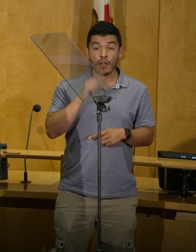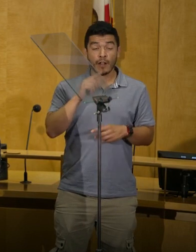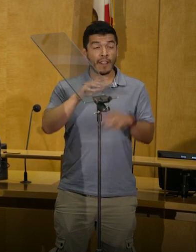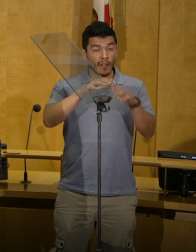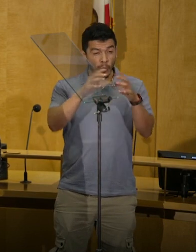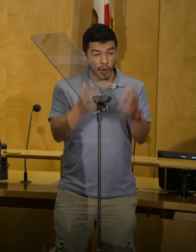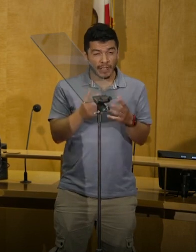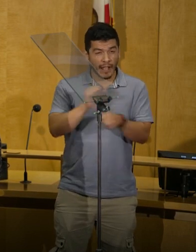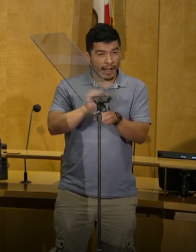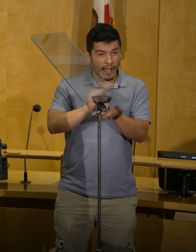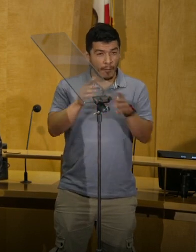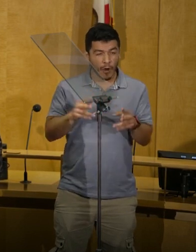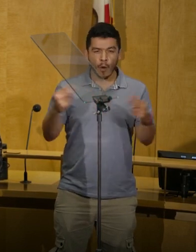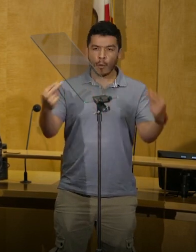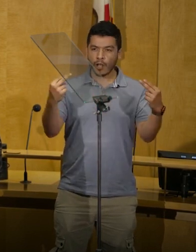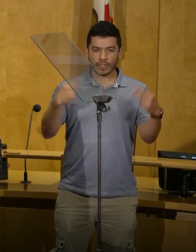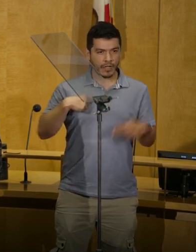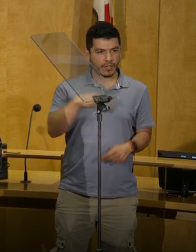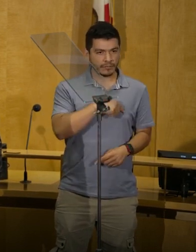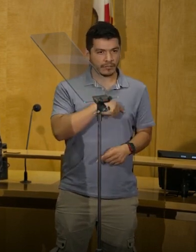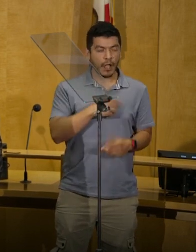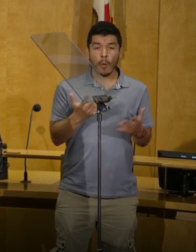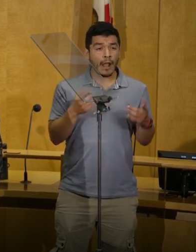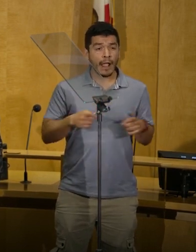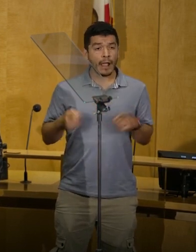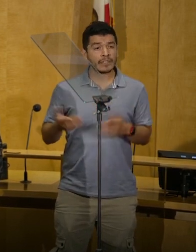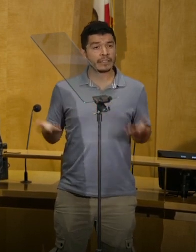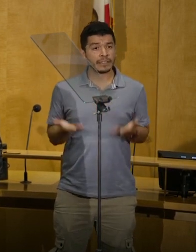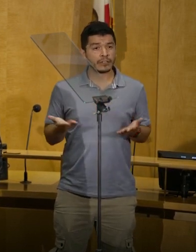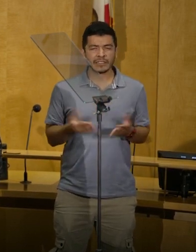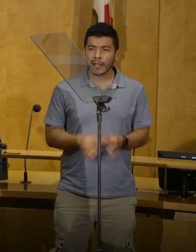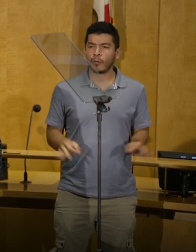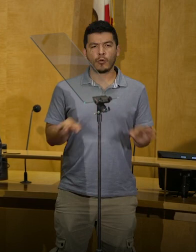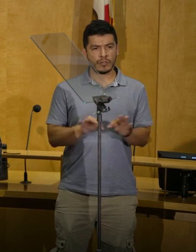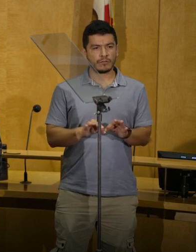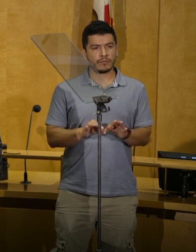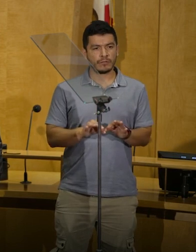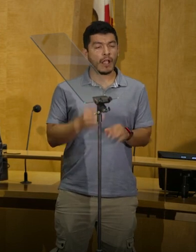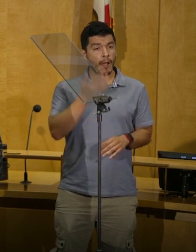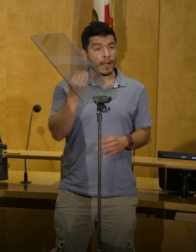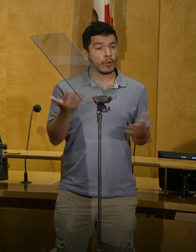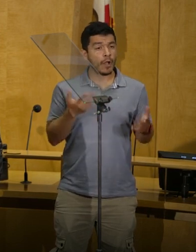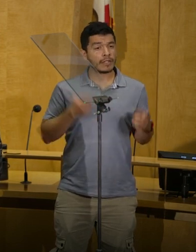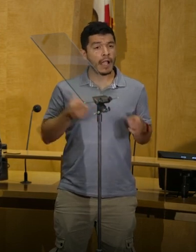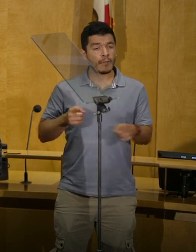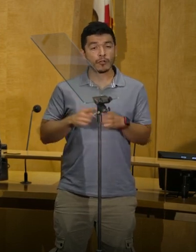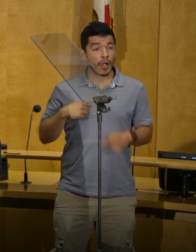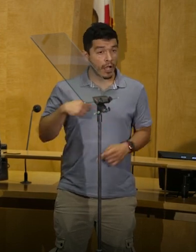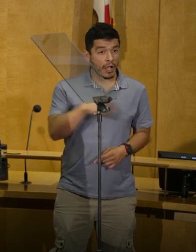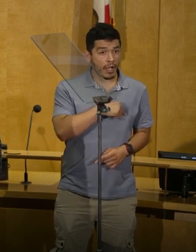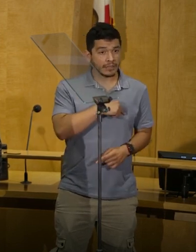labor, are upon us. What happens here is important because what's happening to